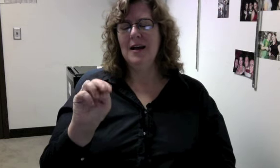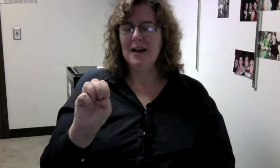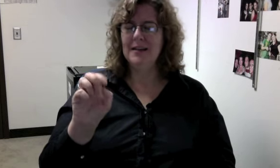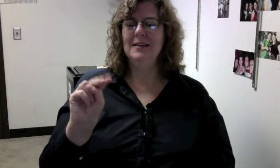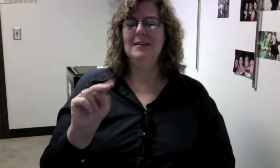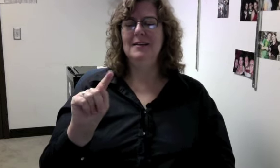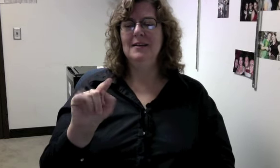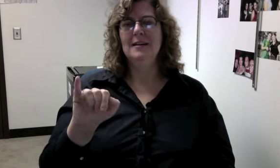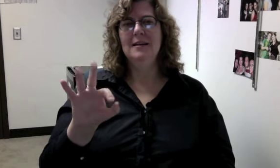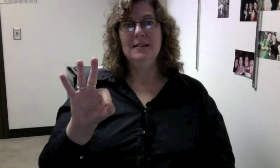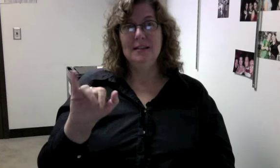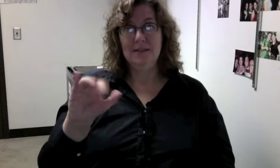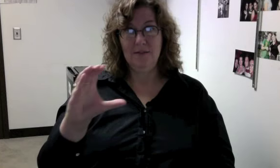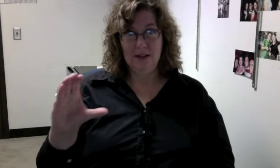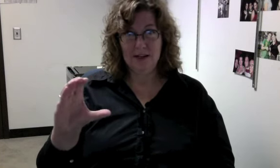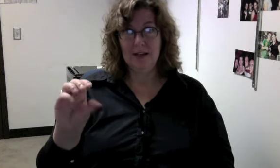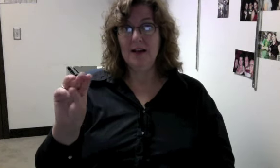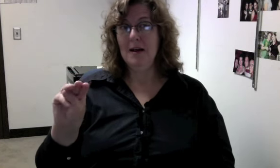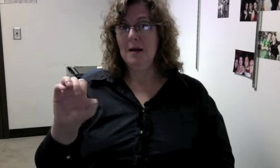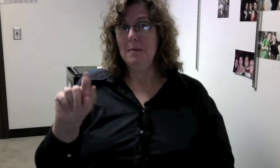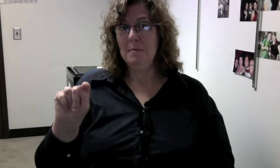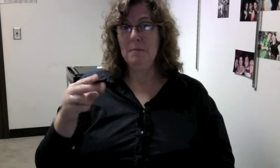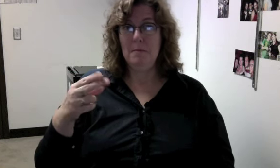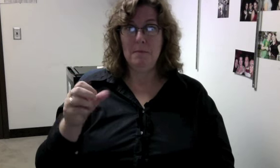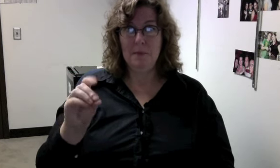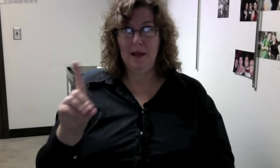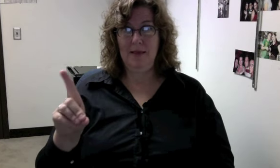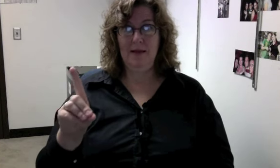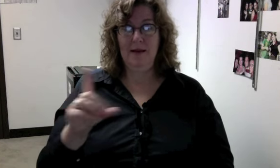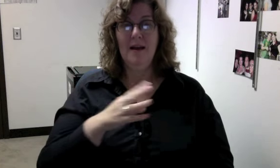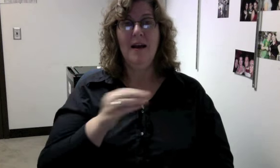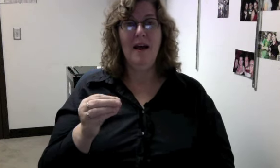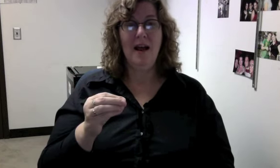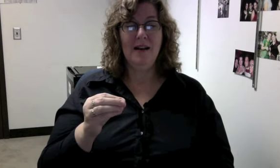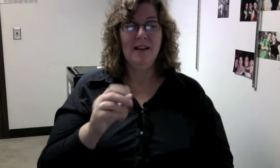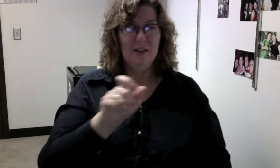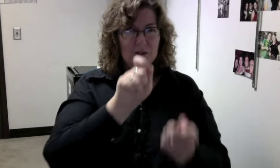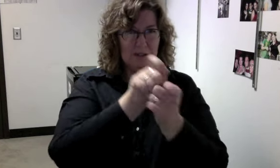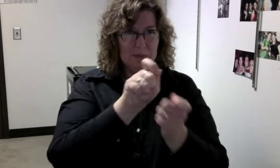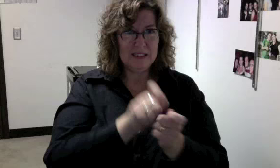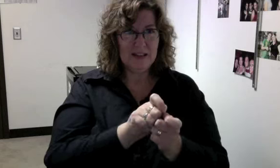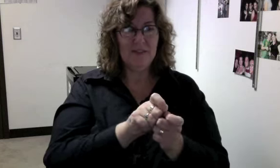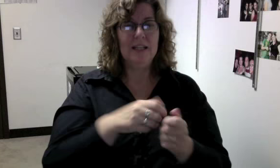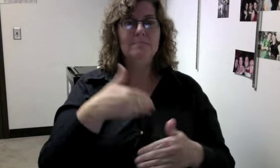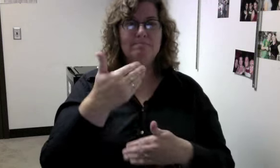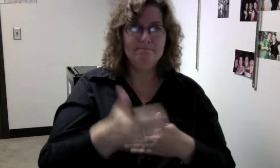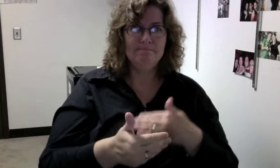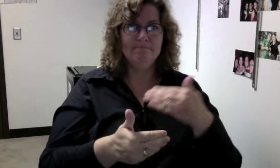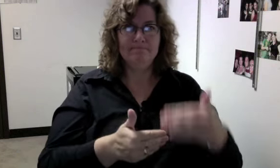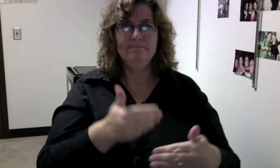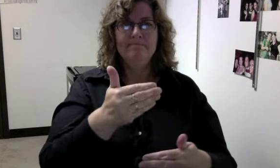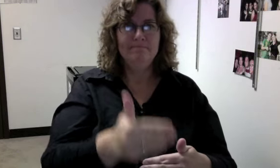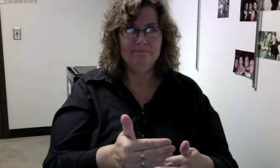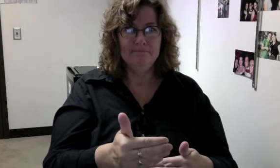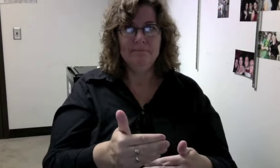steps. And then, of course, what is the scientific method? A plan of organizing an investigation is what it really